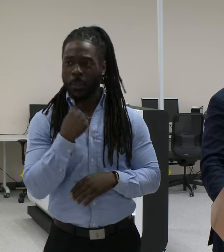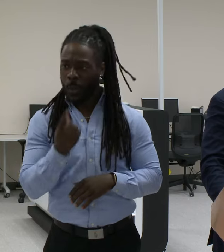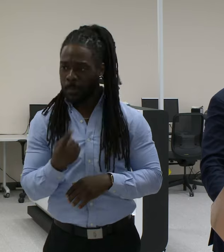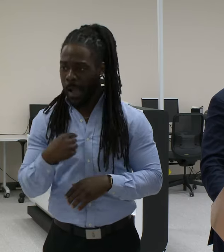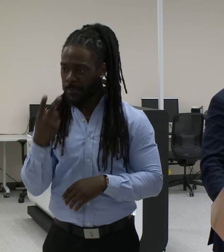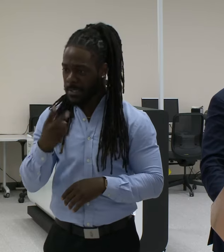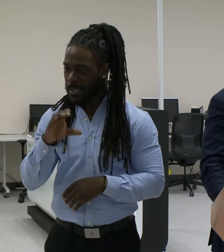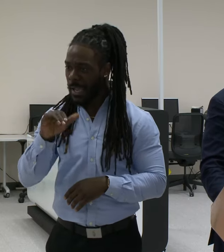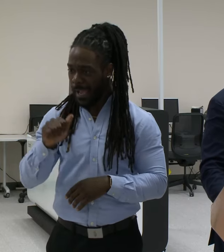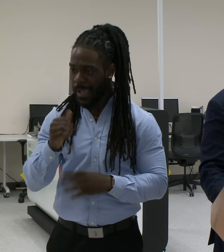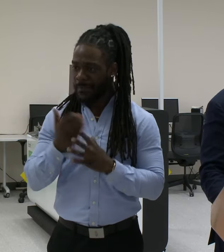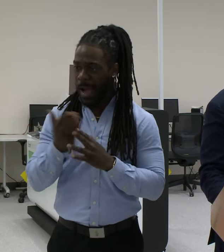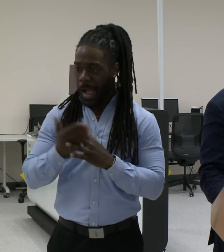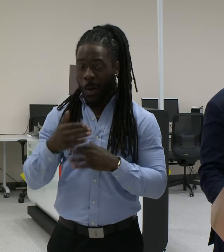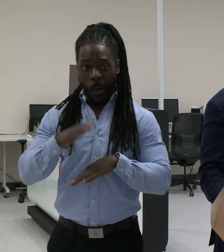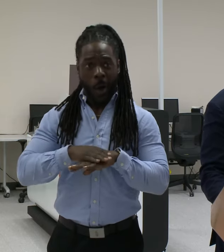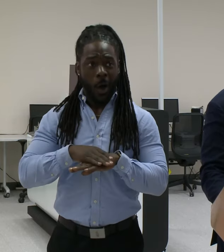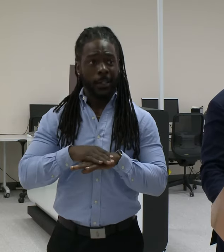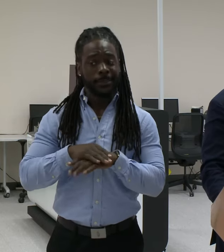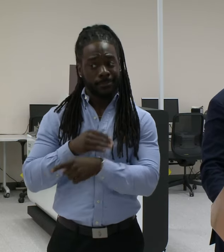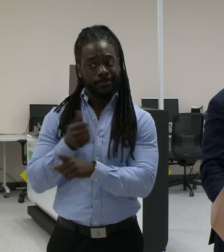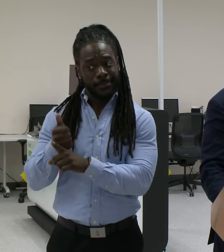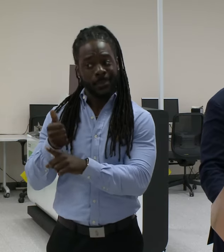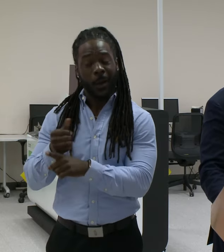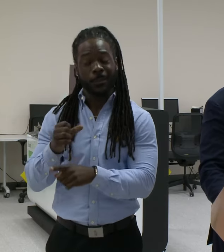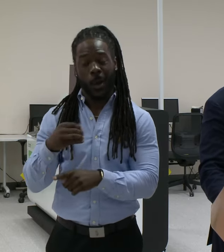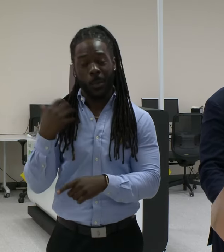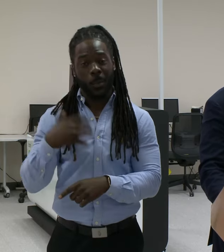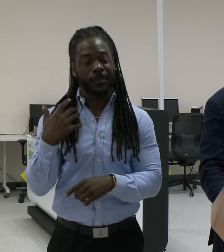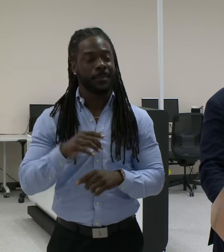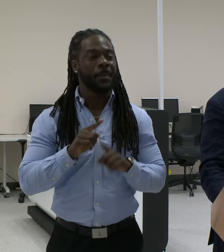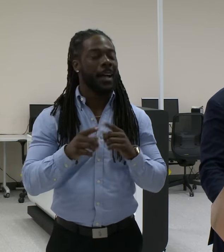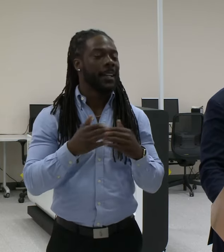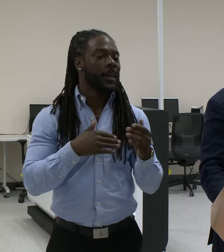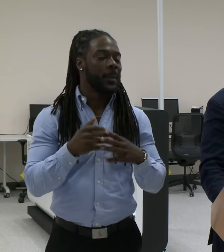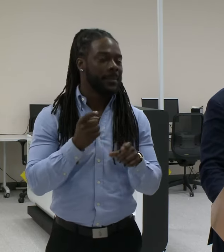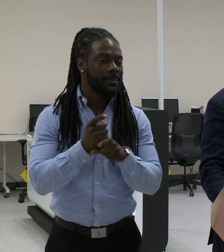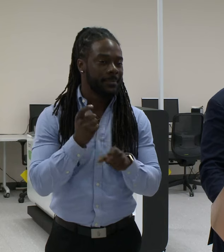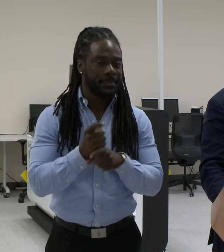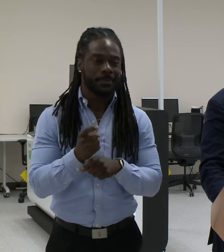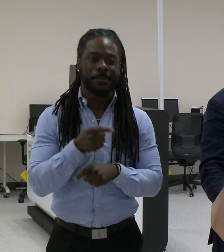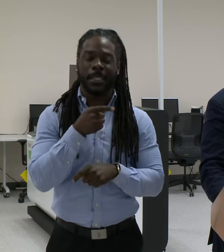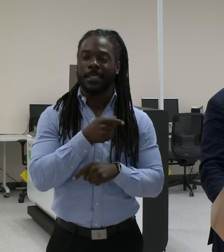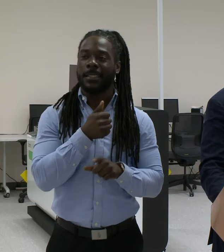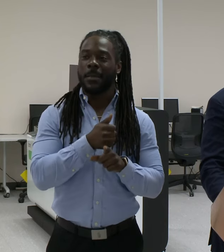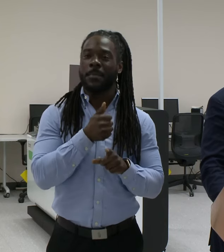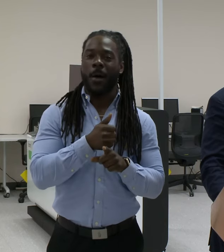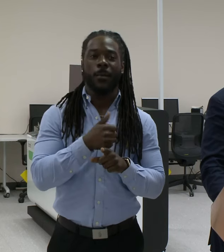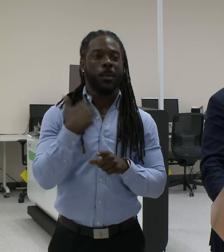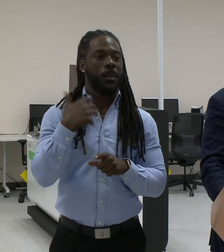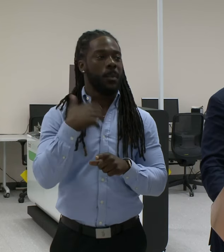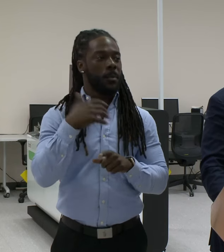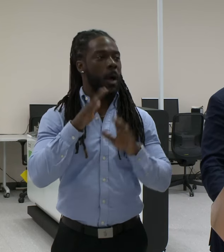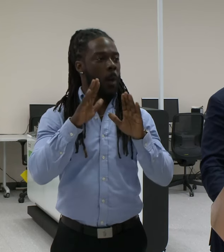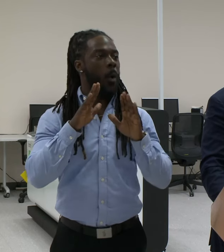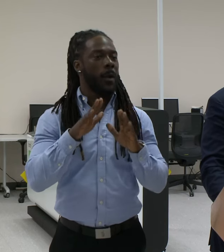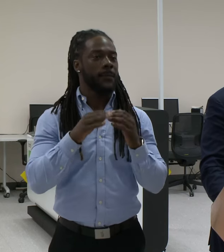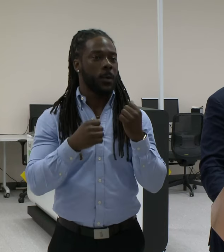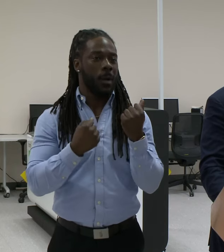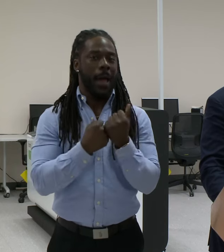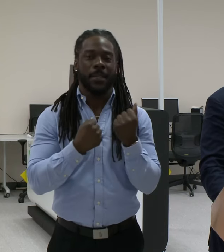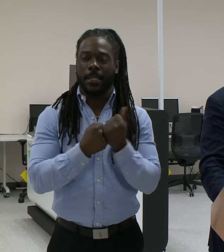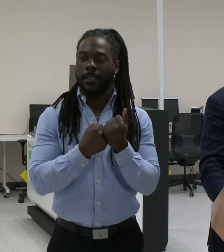seen the CIA file on Congressman Hoyer, so it's, you know, but he has been a remarkable advocate, of